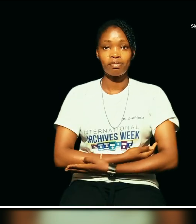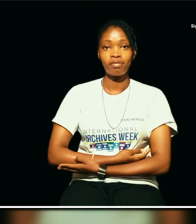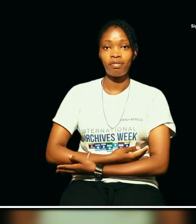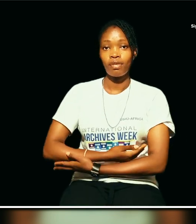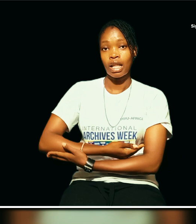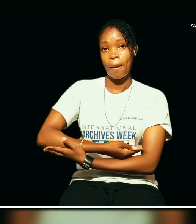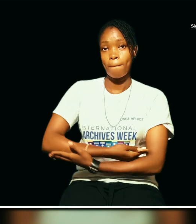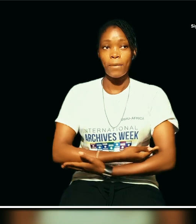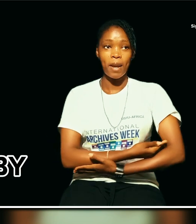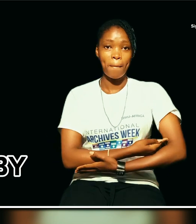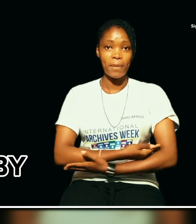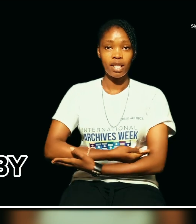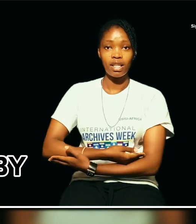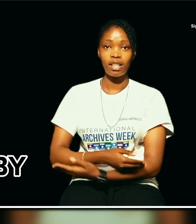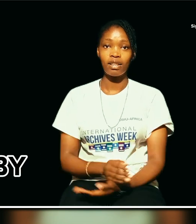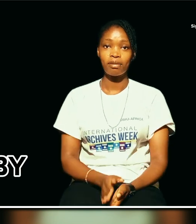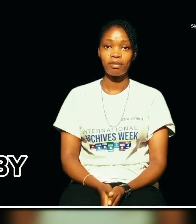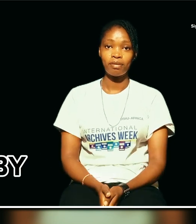baby,